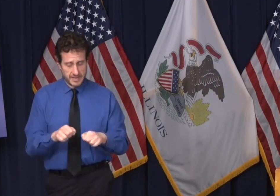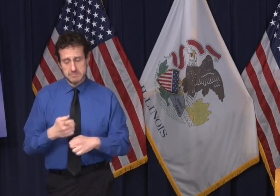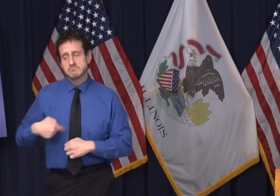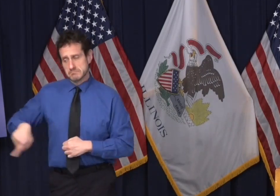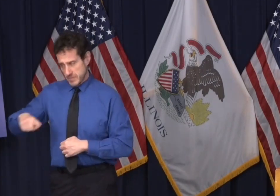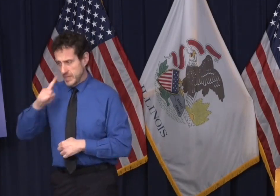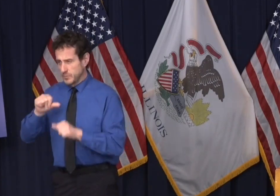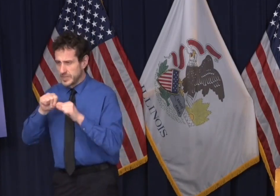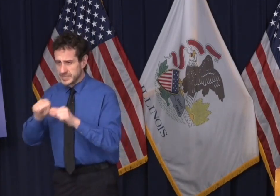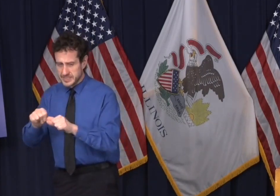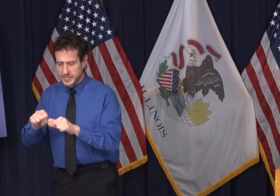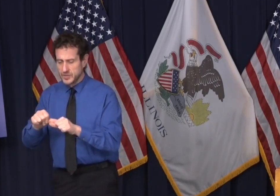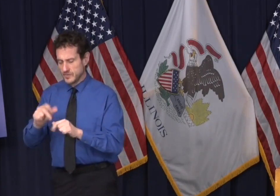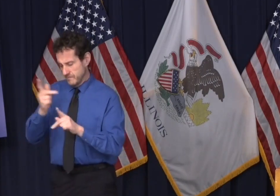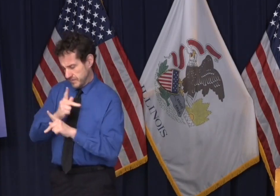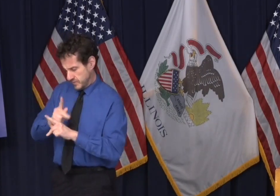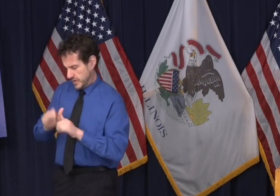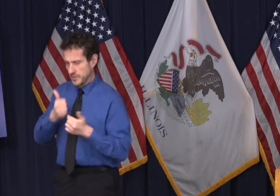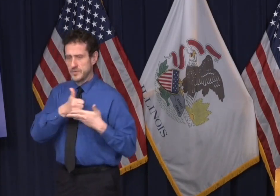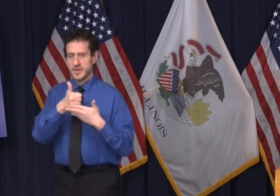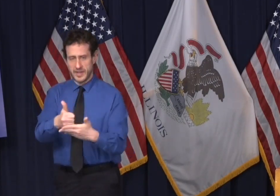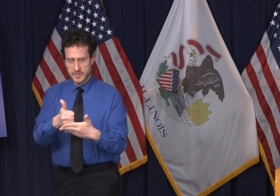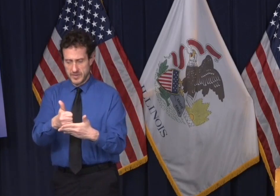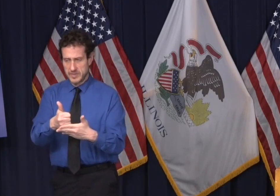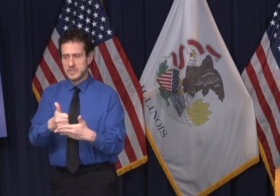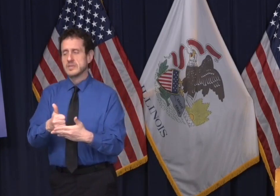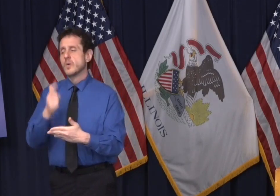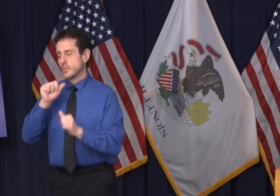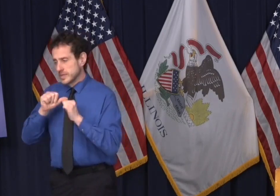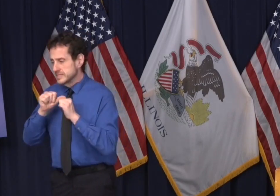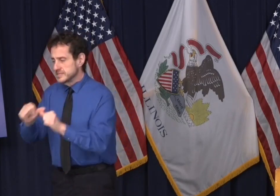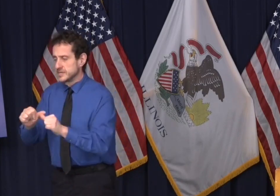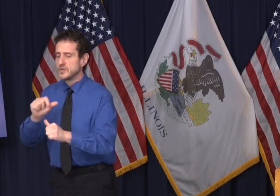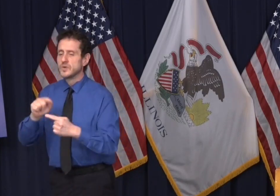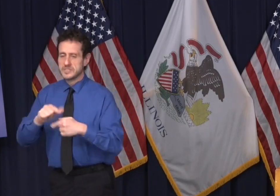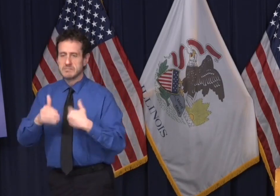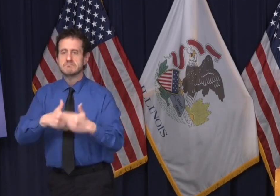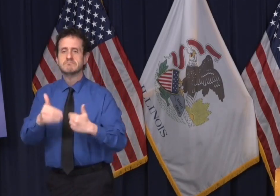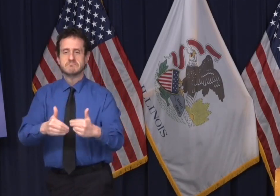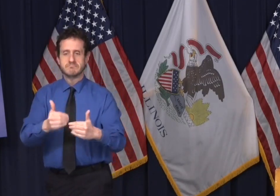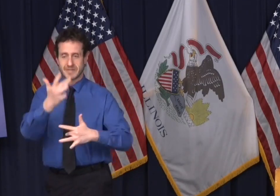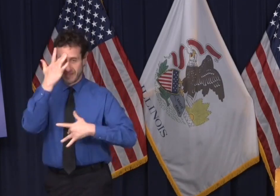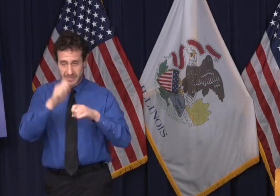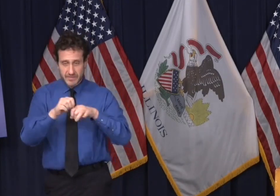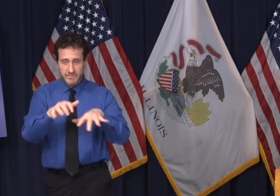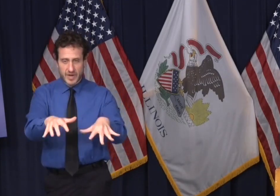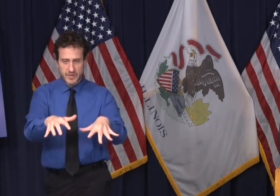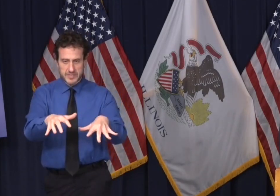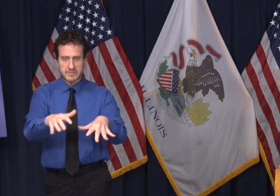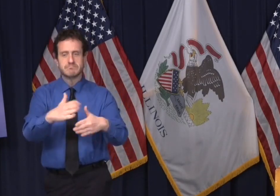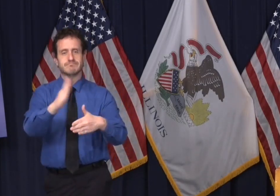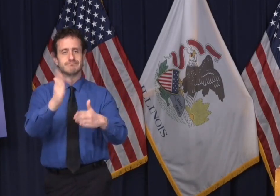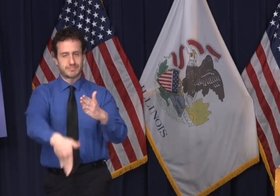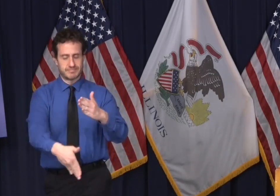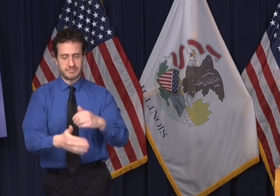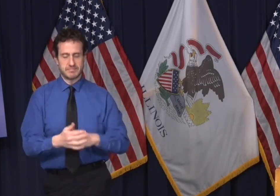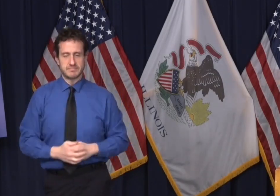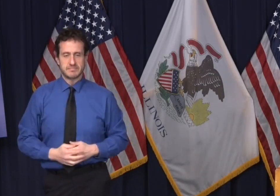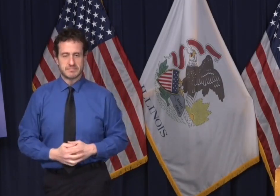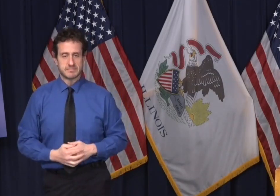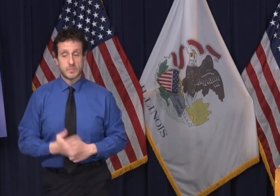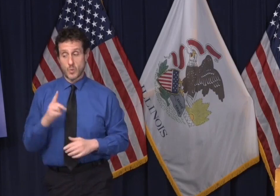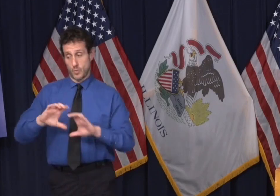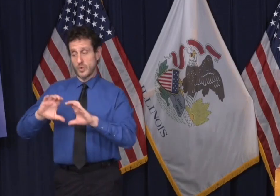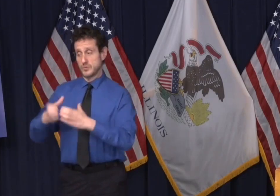not stop until this virus is defeated. Let me take a moment to highlight the work of one of those groups of